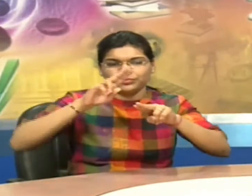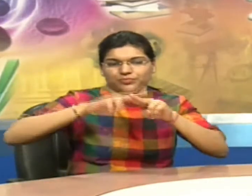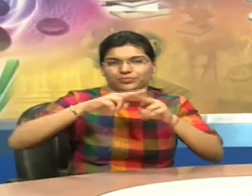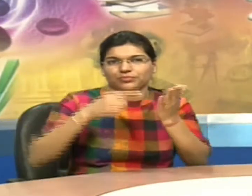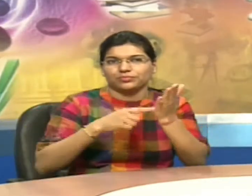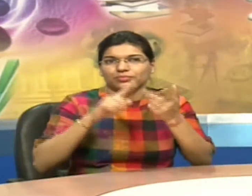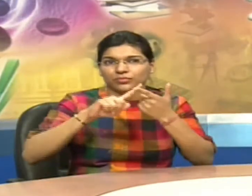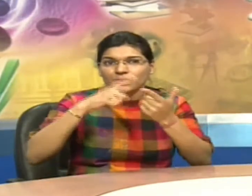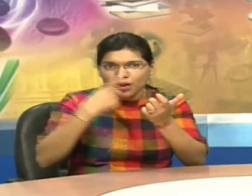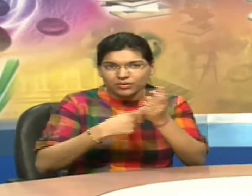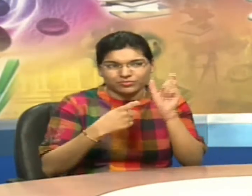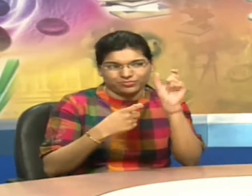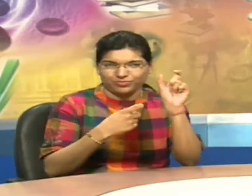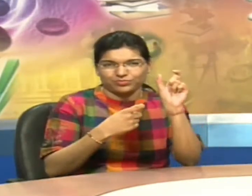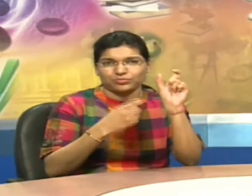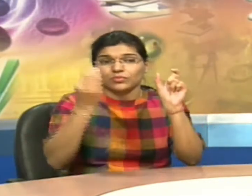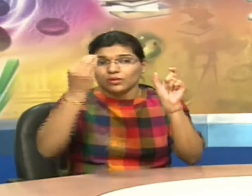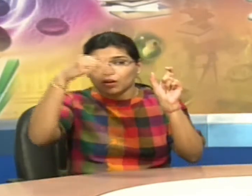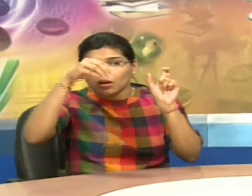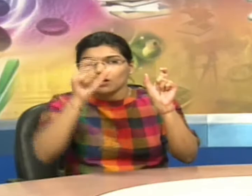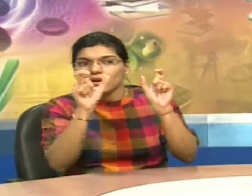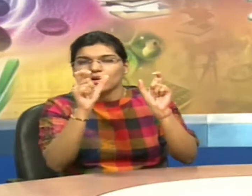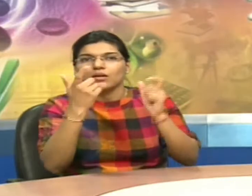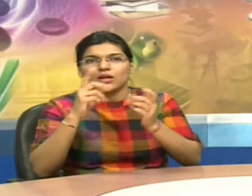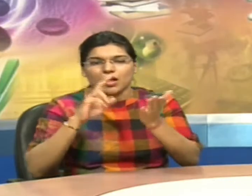screen. The first word is after